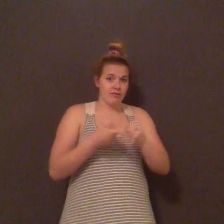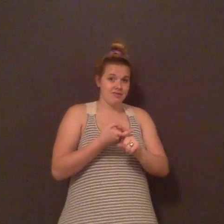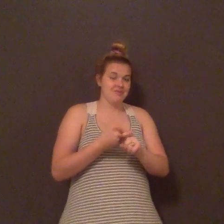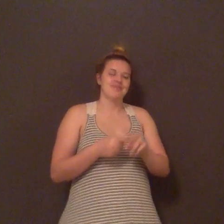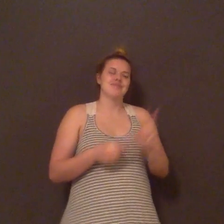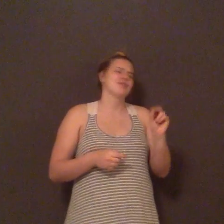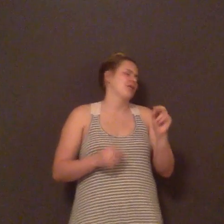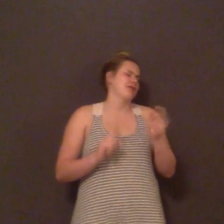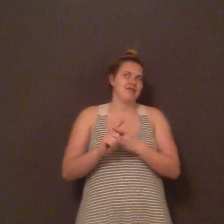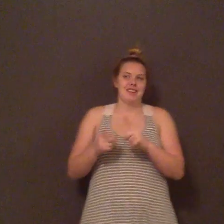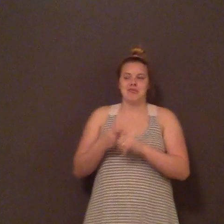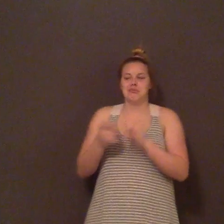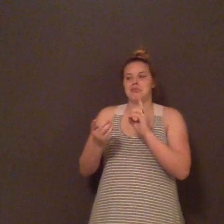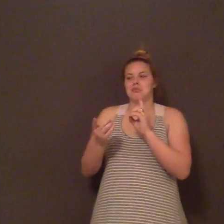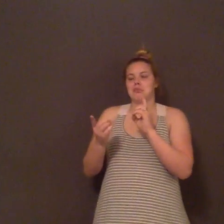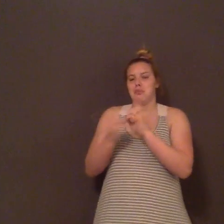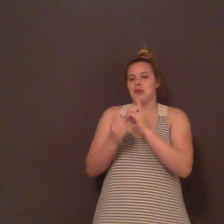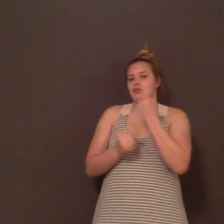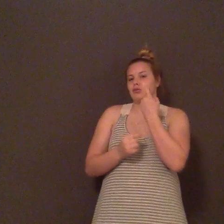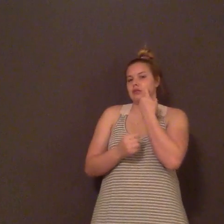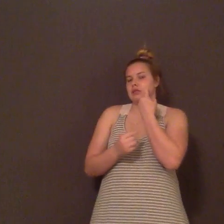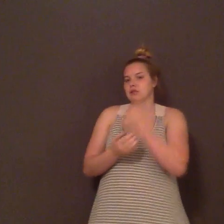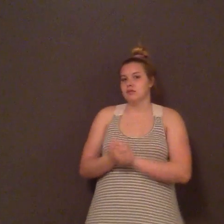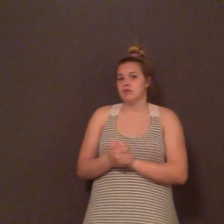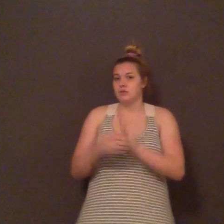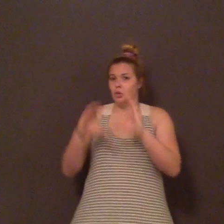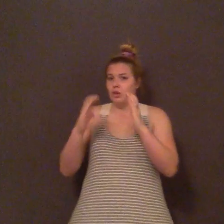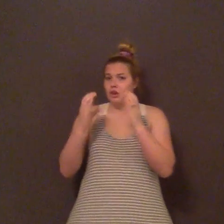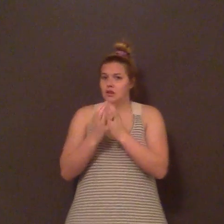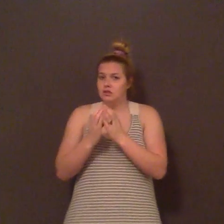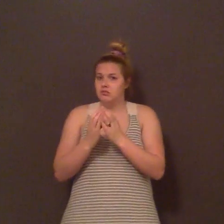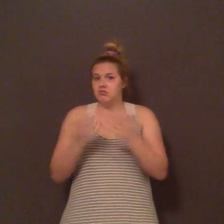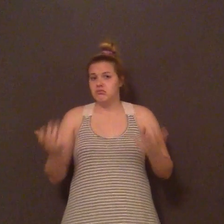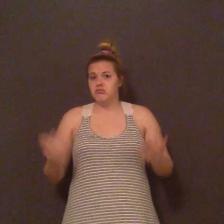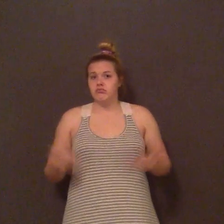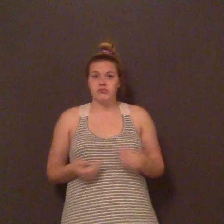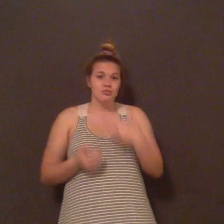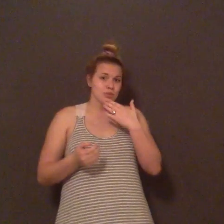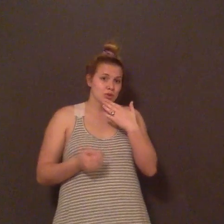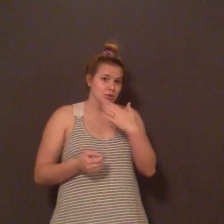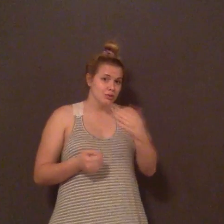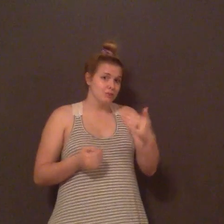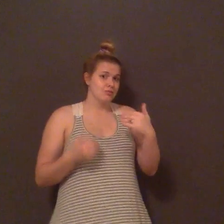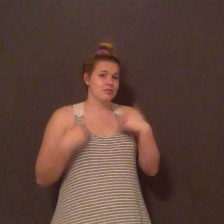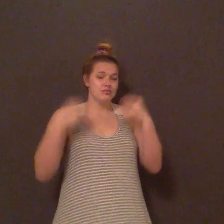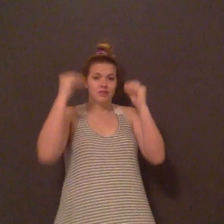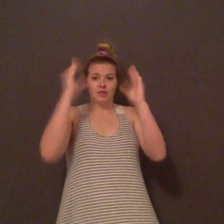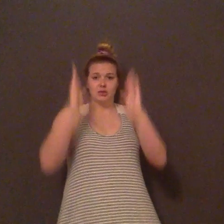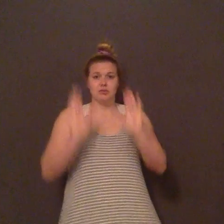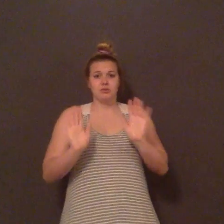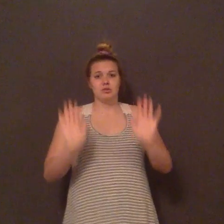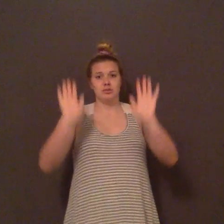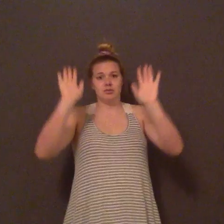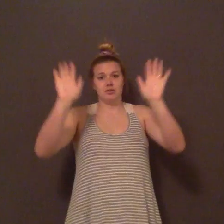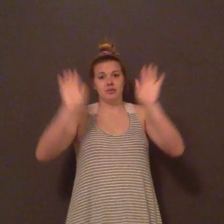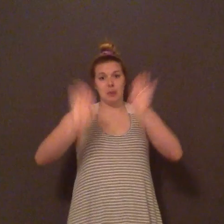I just met him. So tell me more about your classes. They're going good. I really like all of my instructors, especially my biology teacher,